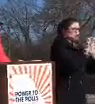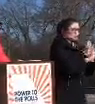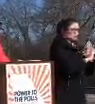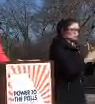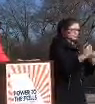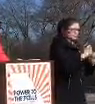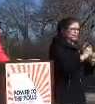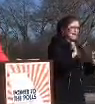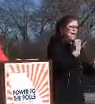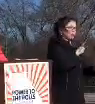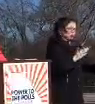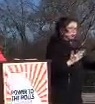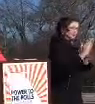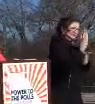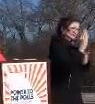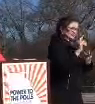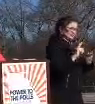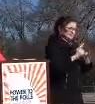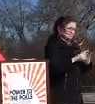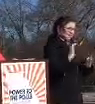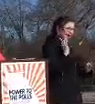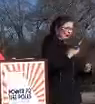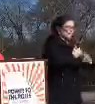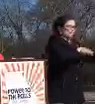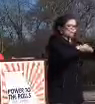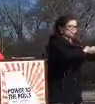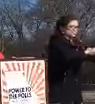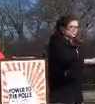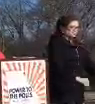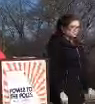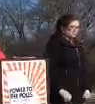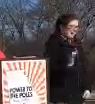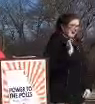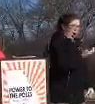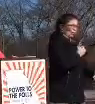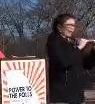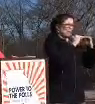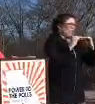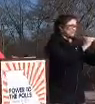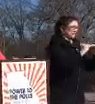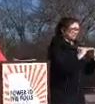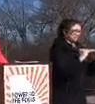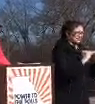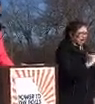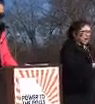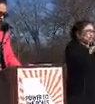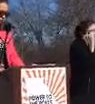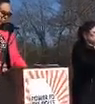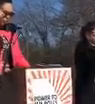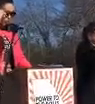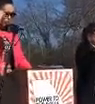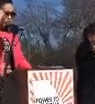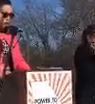Protection. Yes. Equality and justice. Yes. Our lives. Yes. Women's